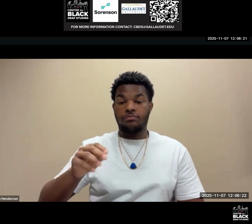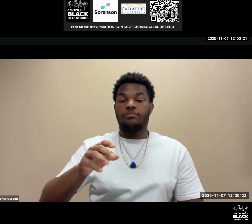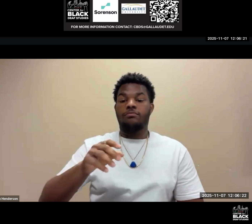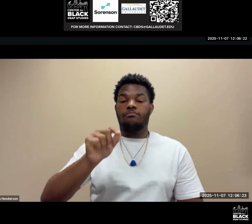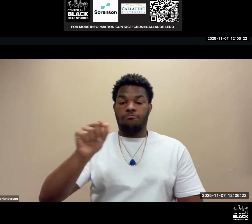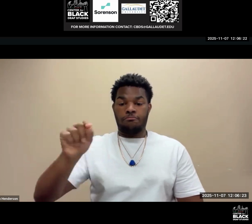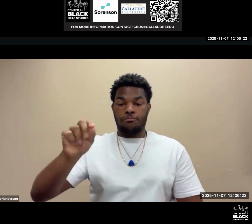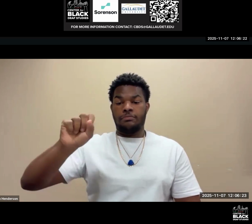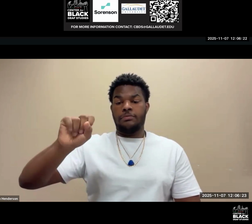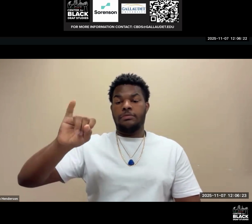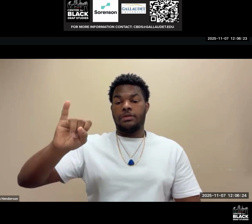Perrodin-Singh.